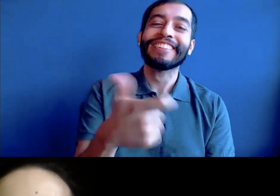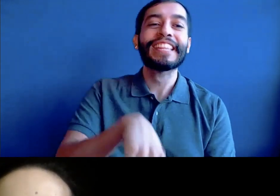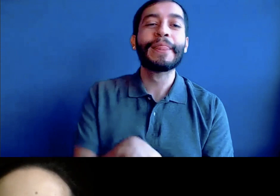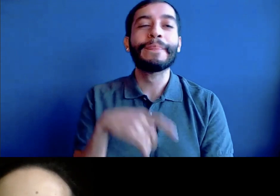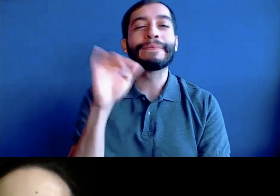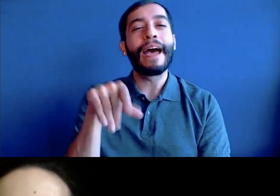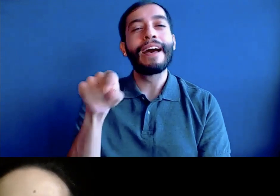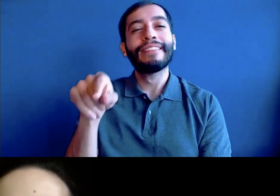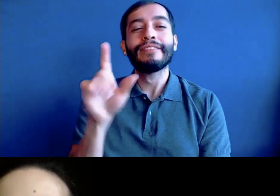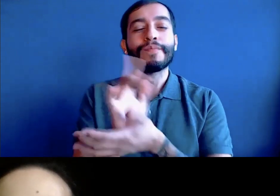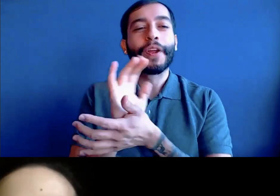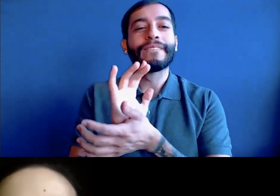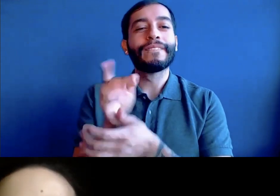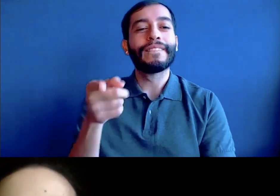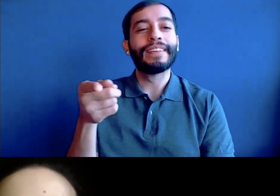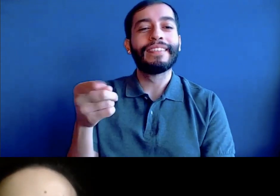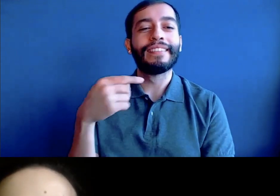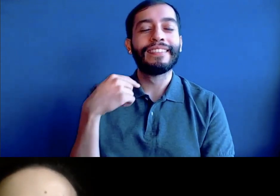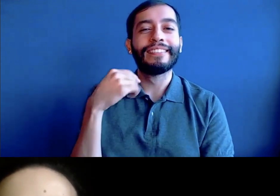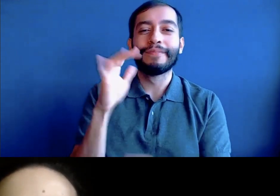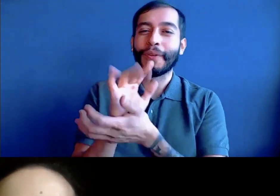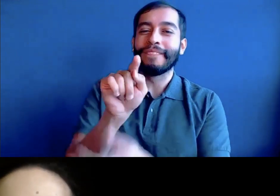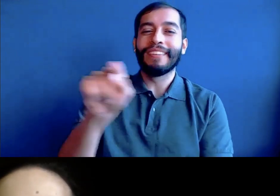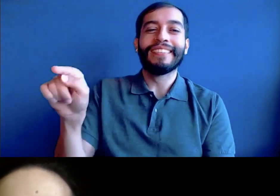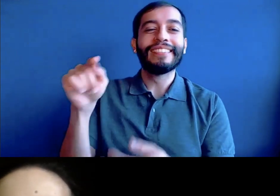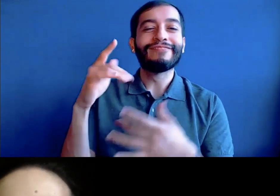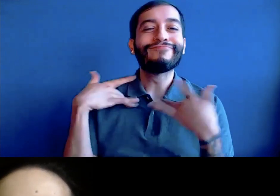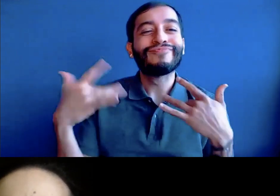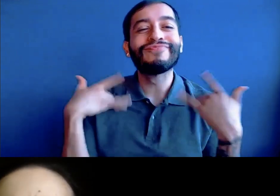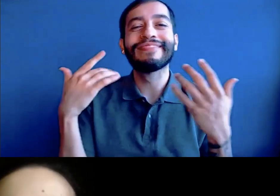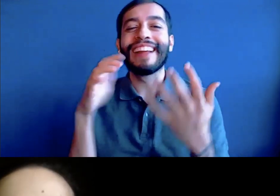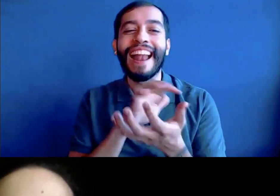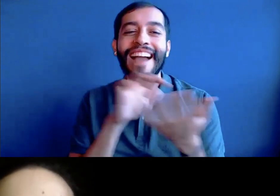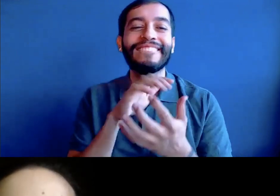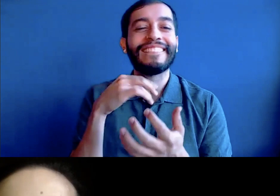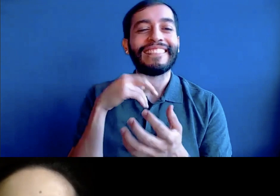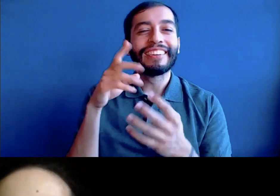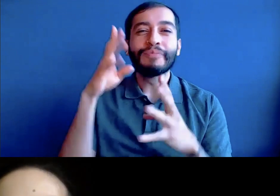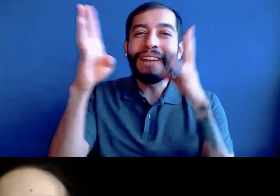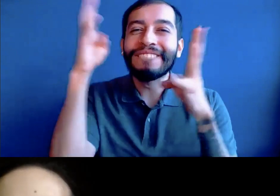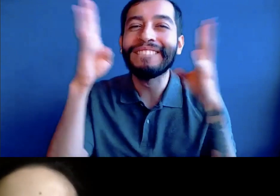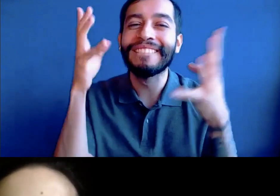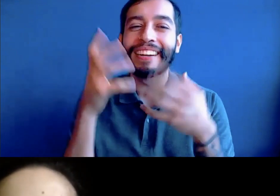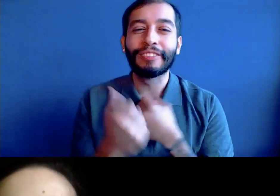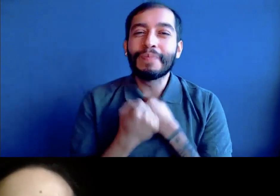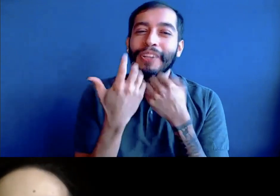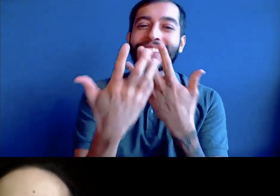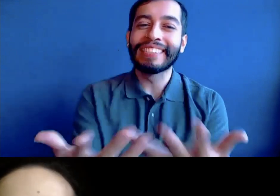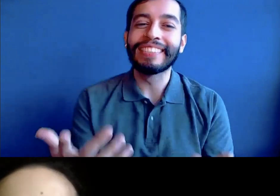films were about creative expression, whether it was through music,